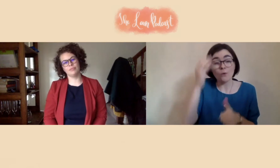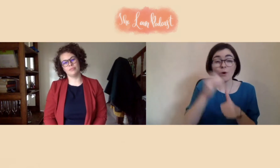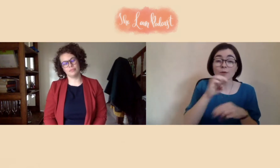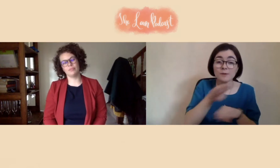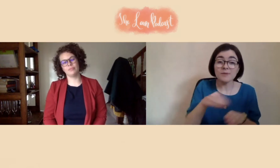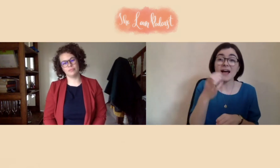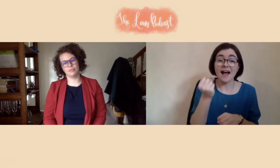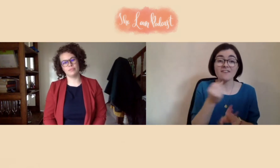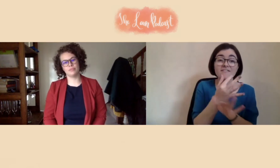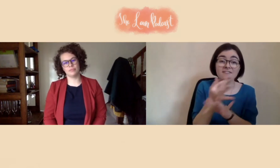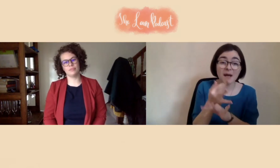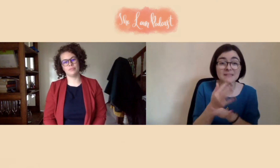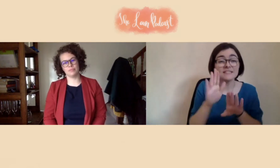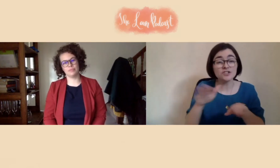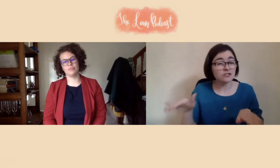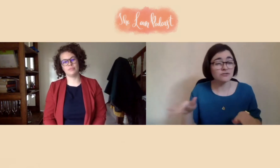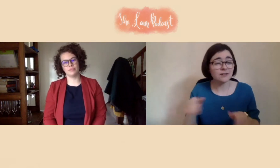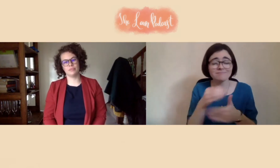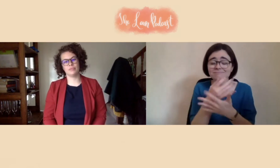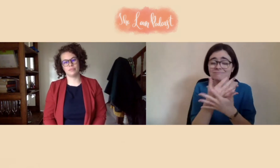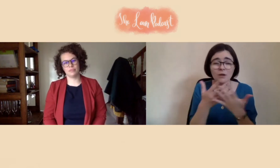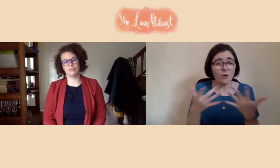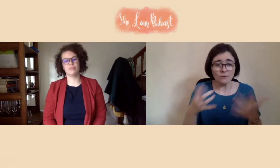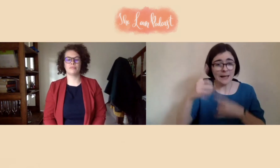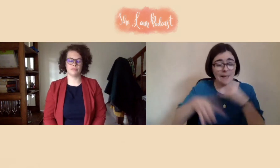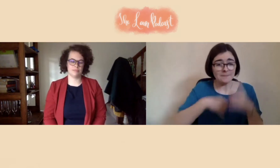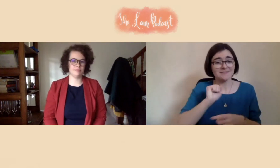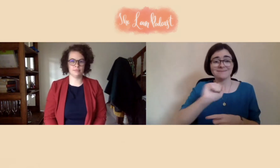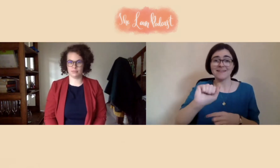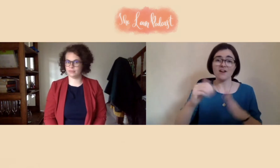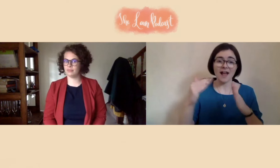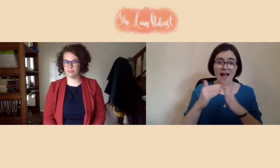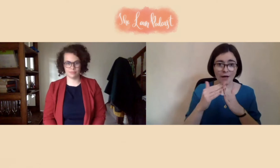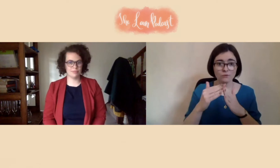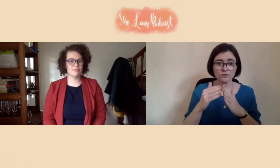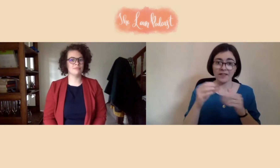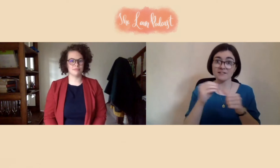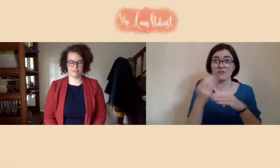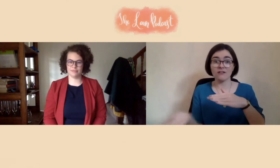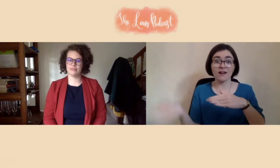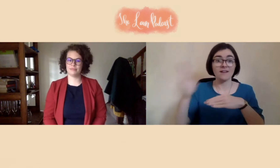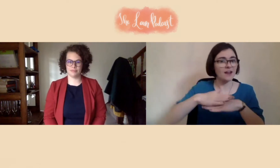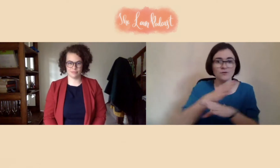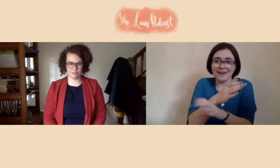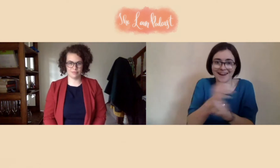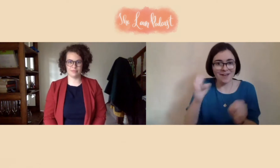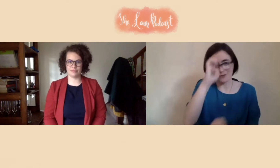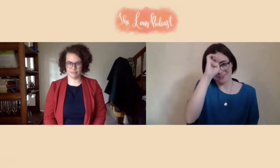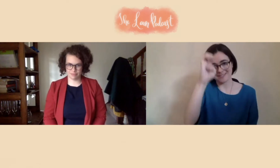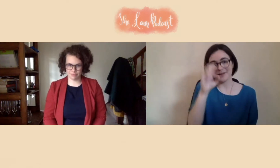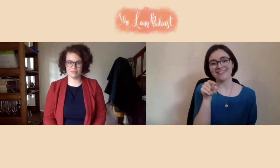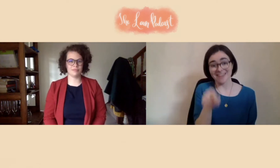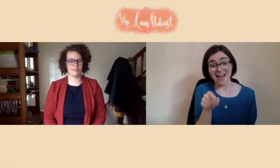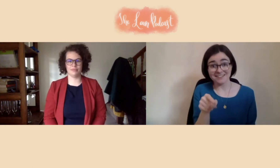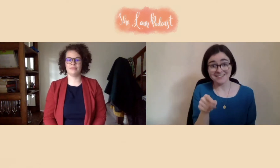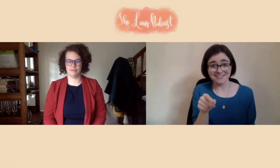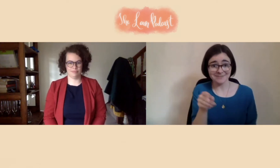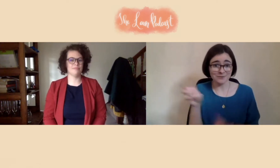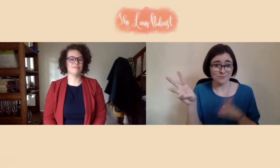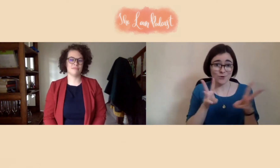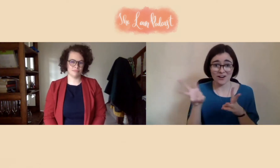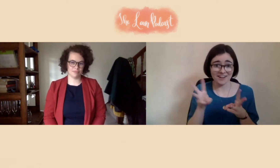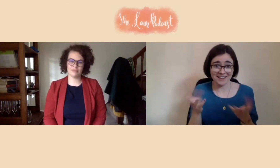with families and they have children and all sorts going on. So that's another kind of layer that you never would have expected